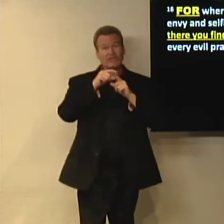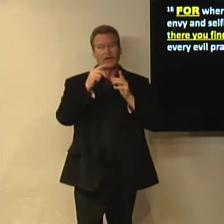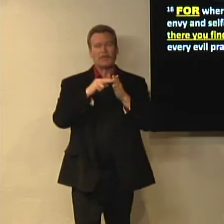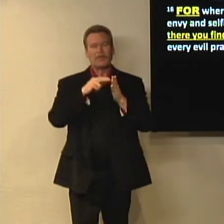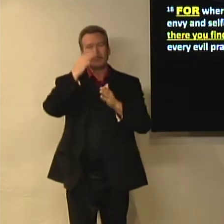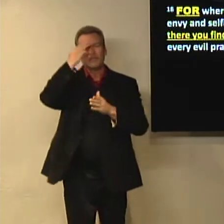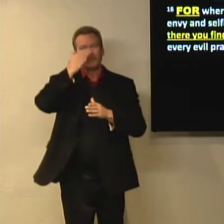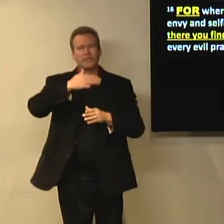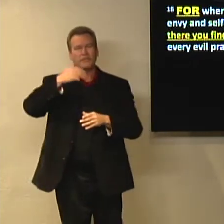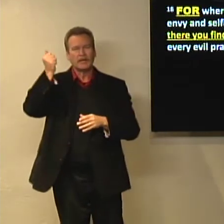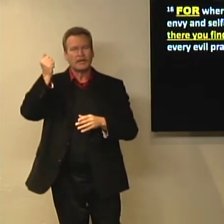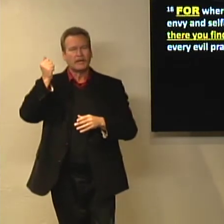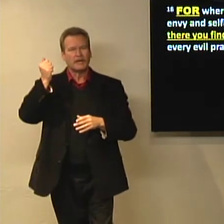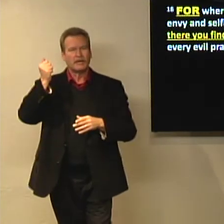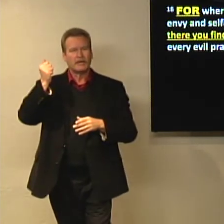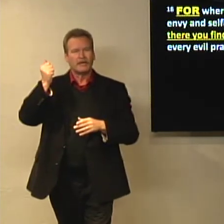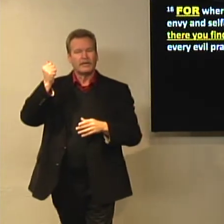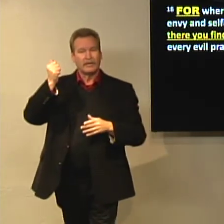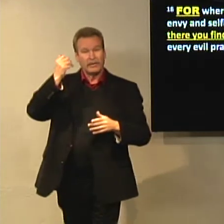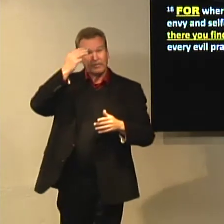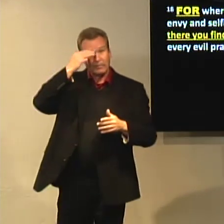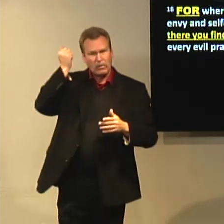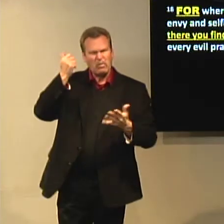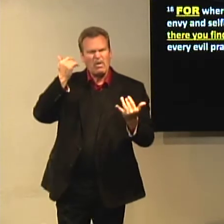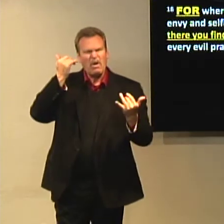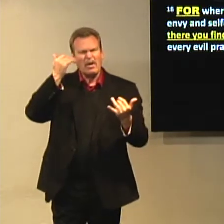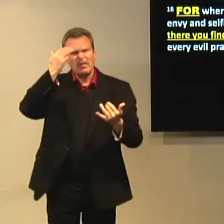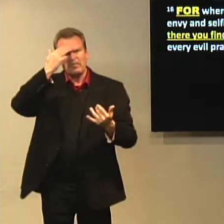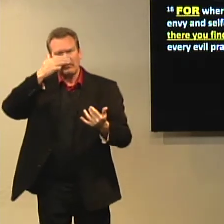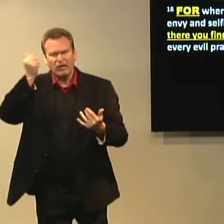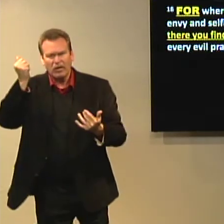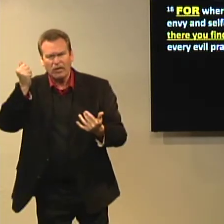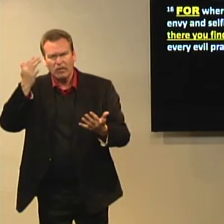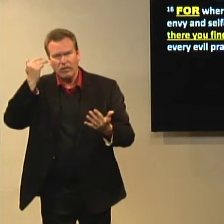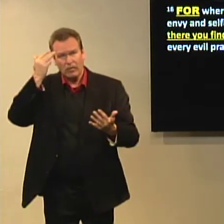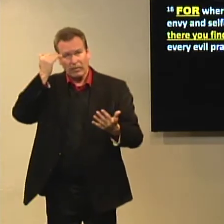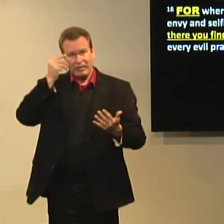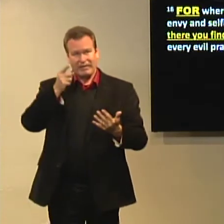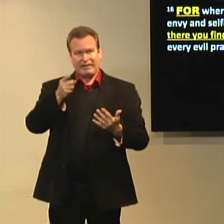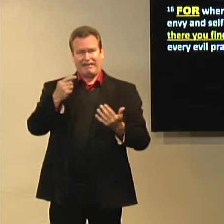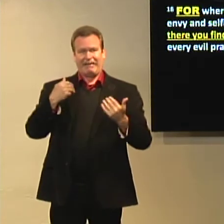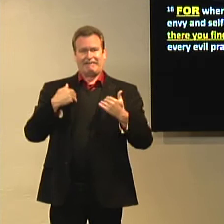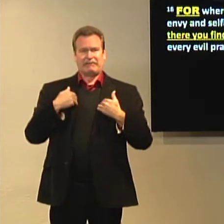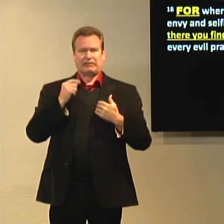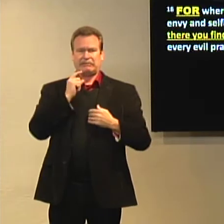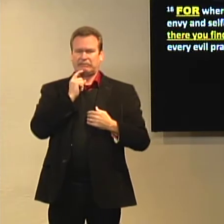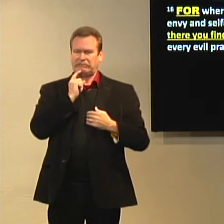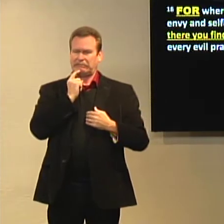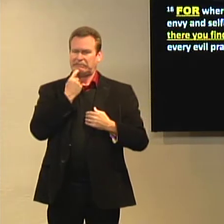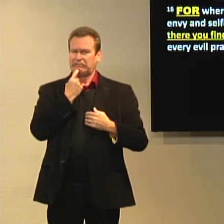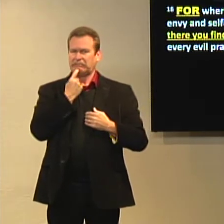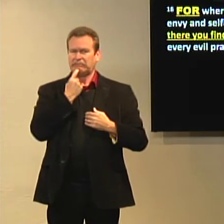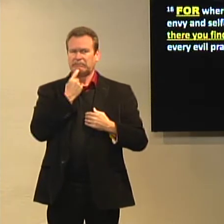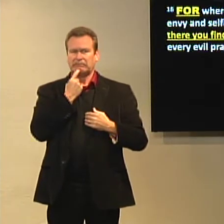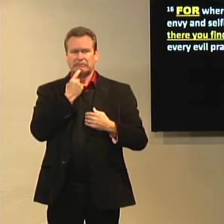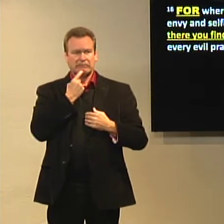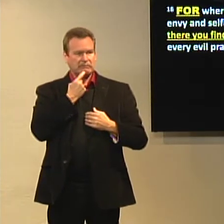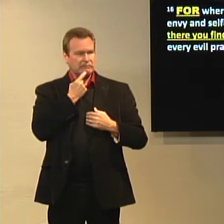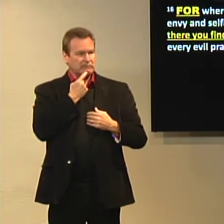He says, for wherever it is, or because, the word for here means because, wherever you have envy,